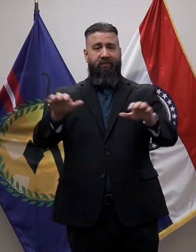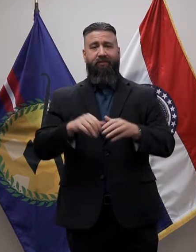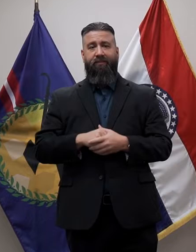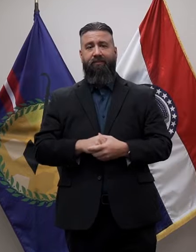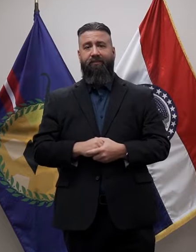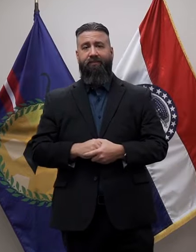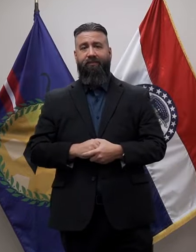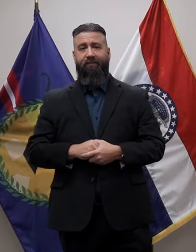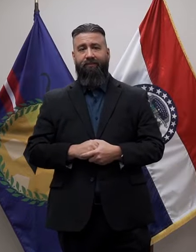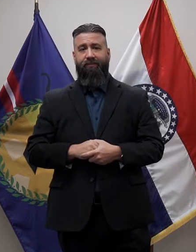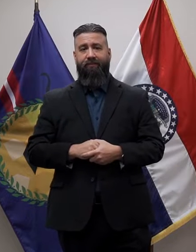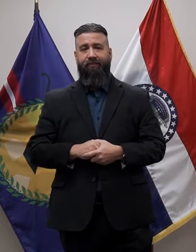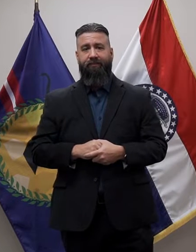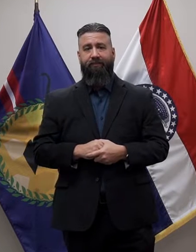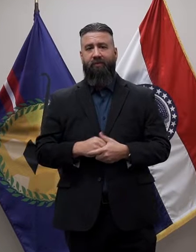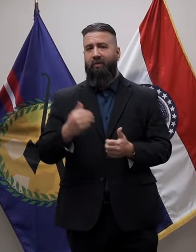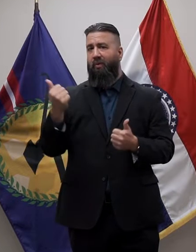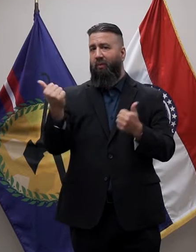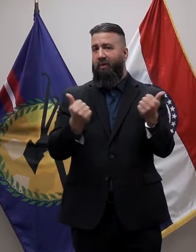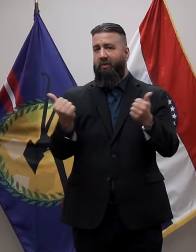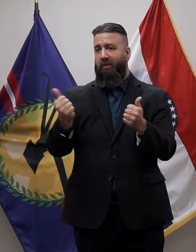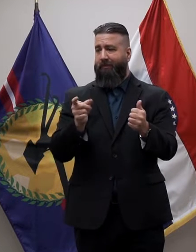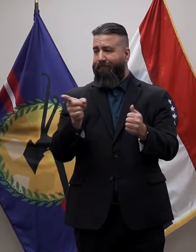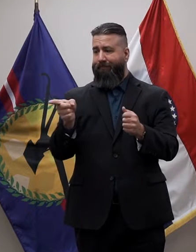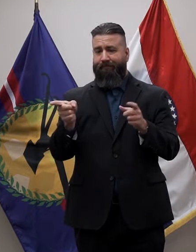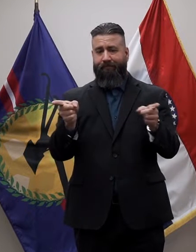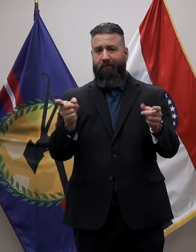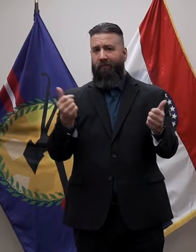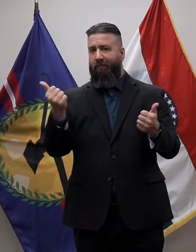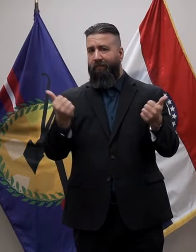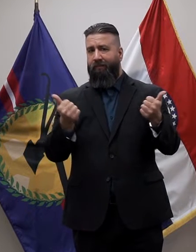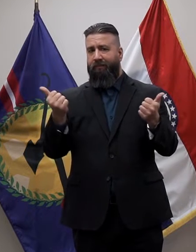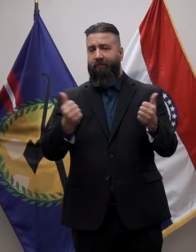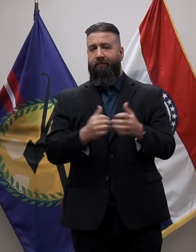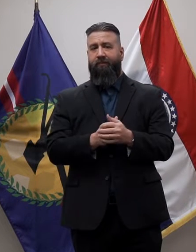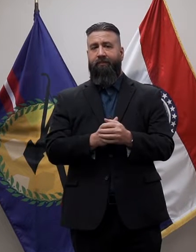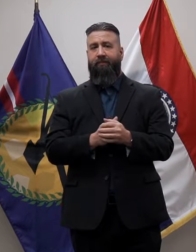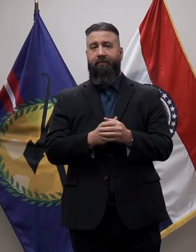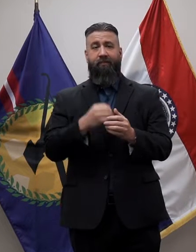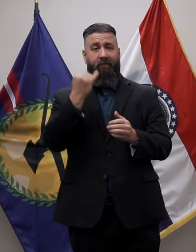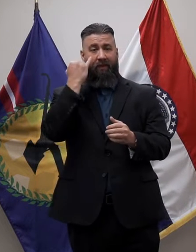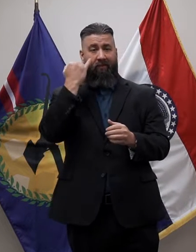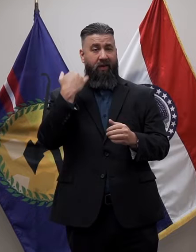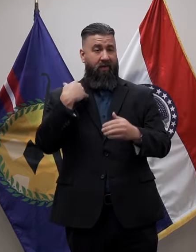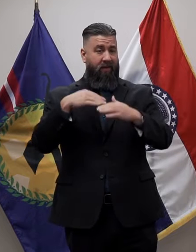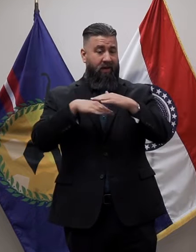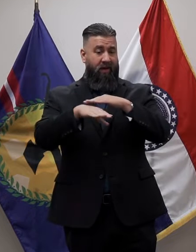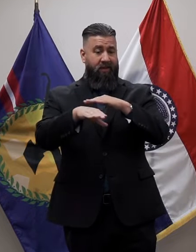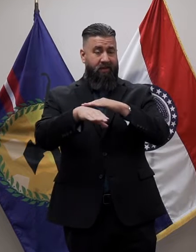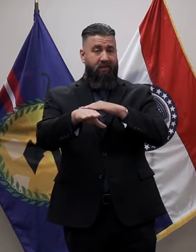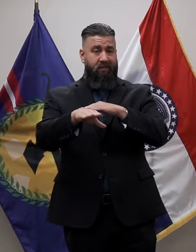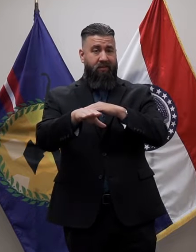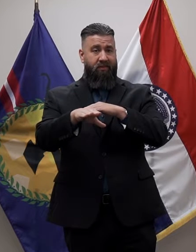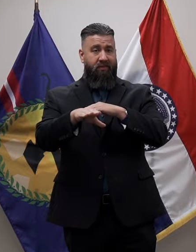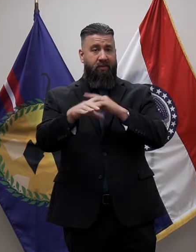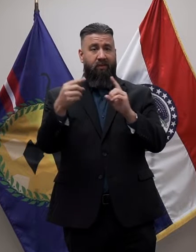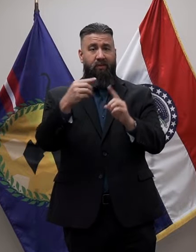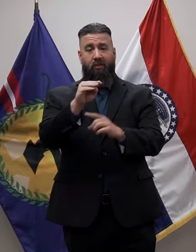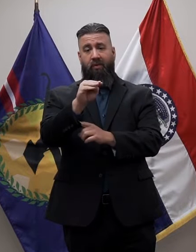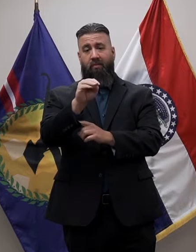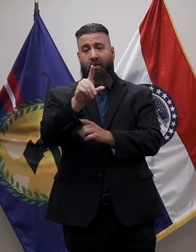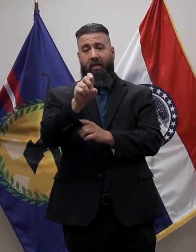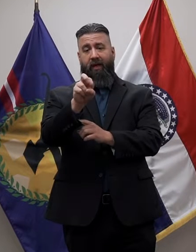you. So which test should you get? If you have access to the